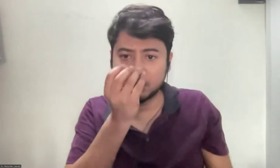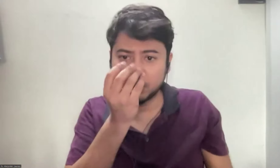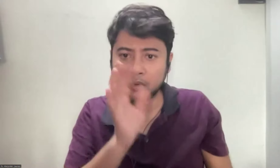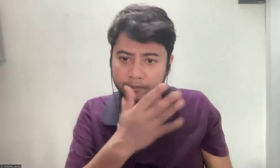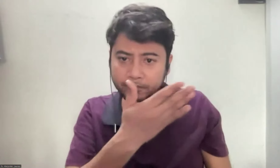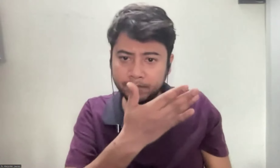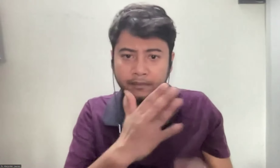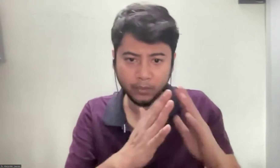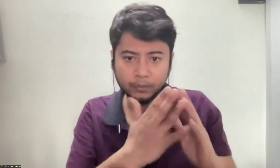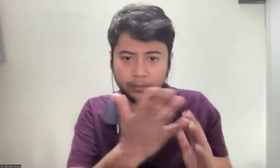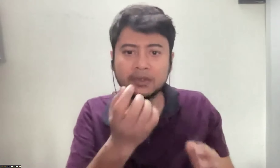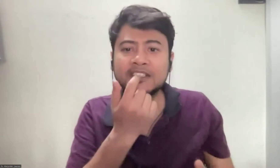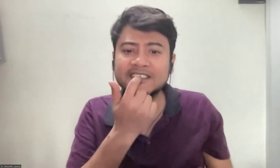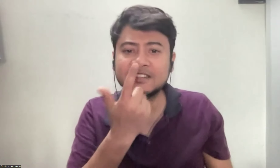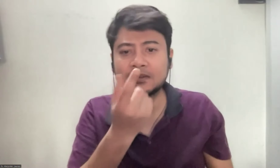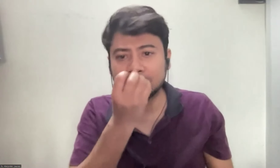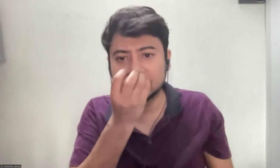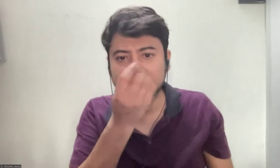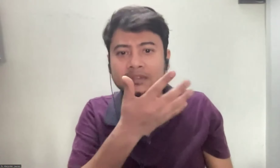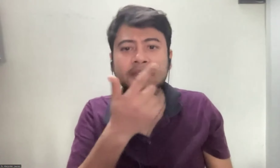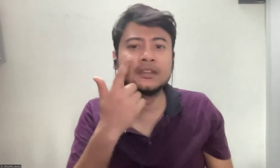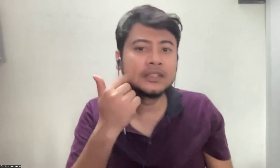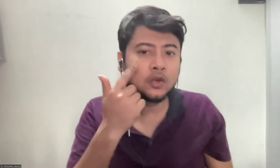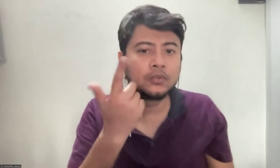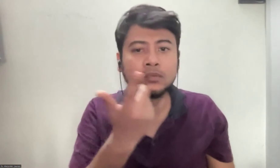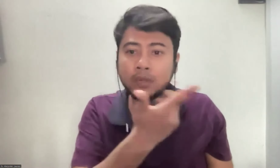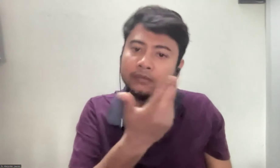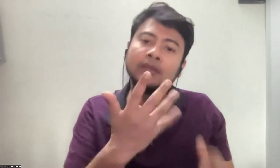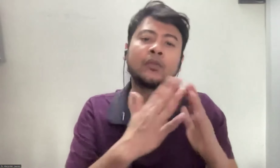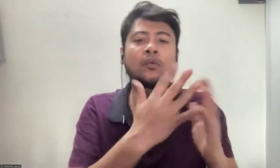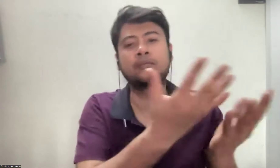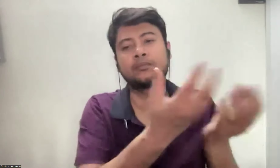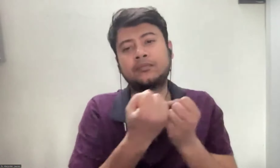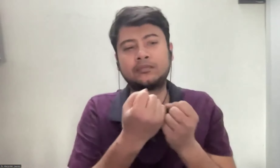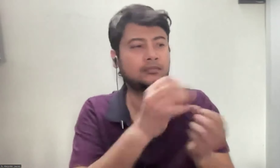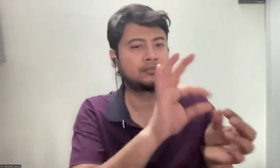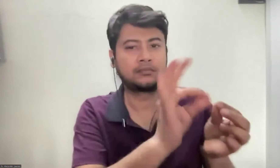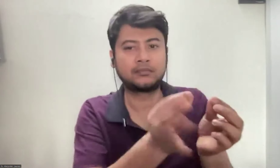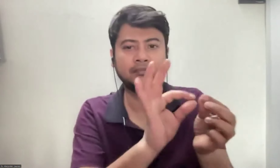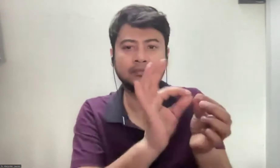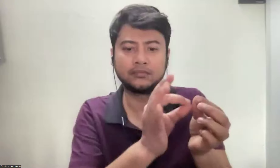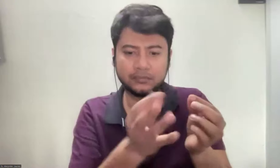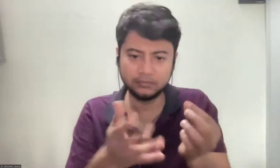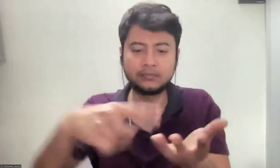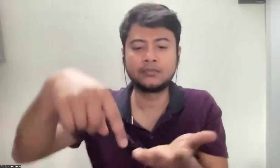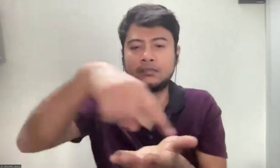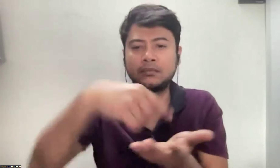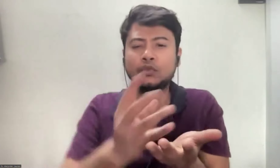from the market. You can just pluck flowers from your own pot. And you can just place them in the plate.